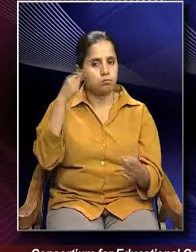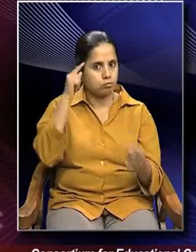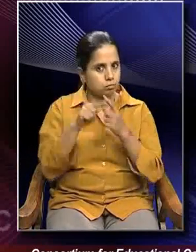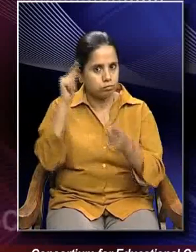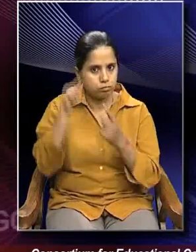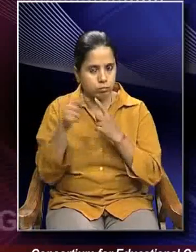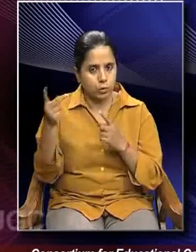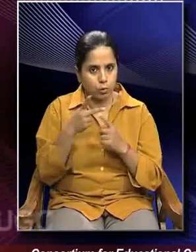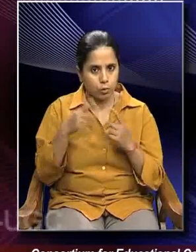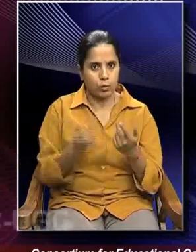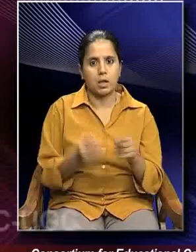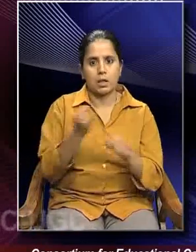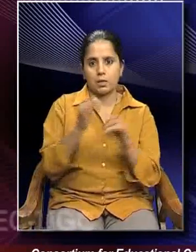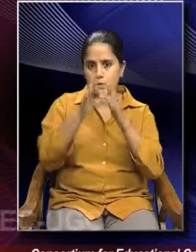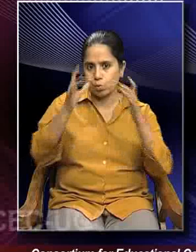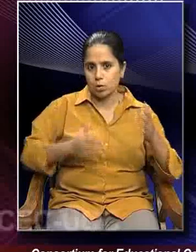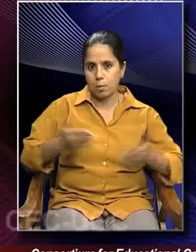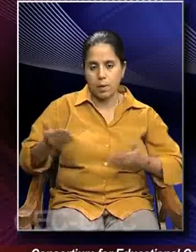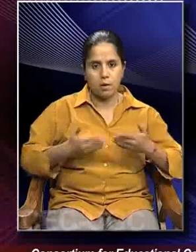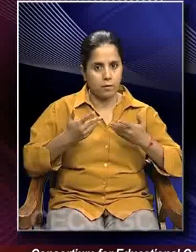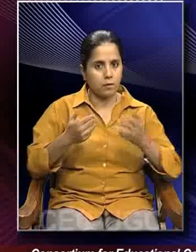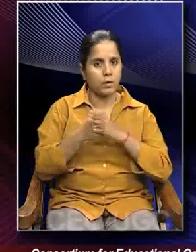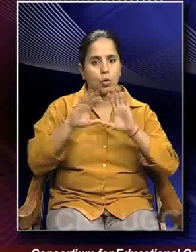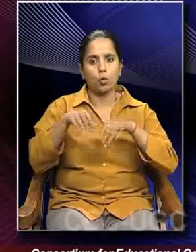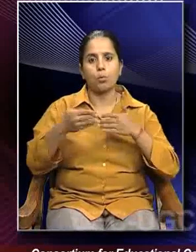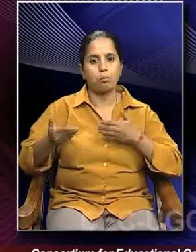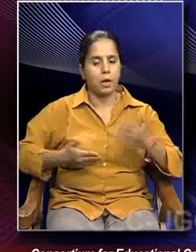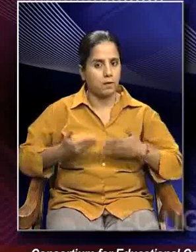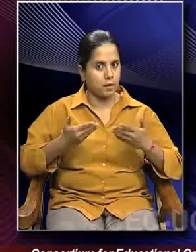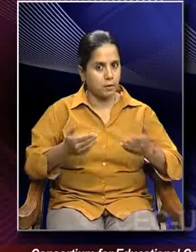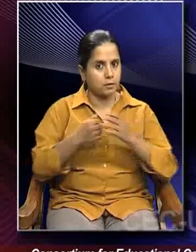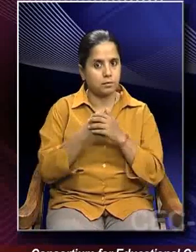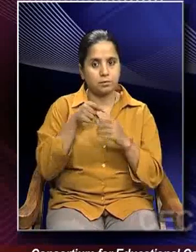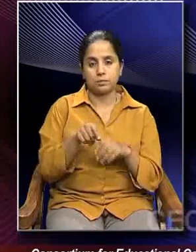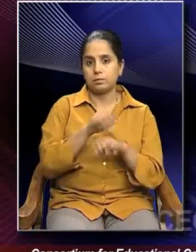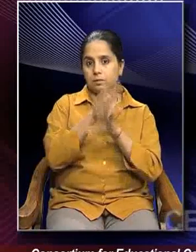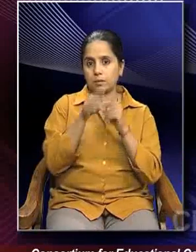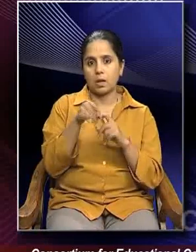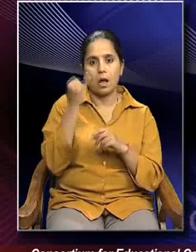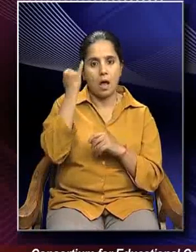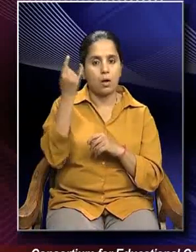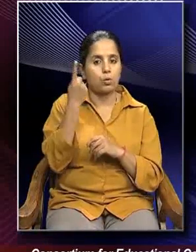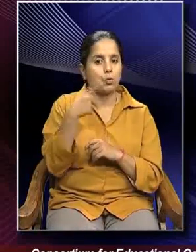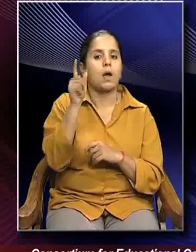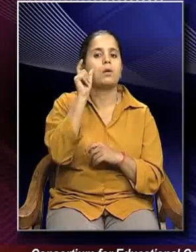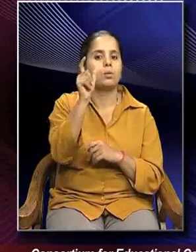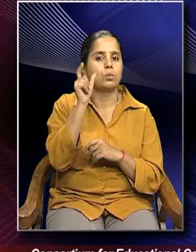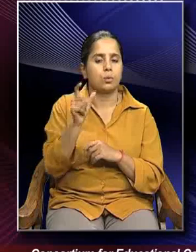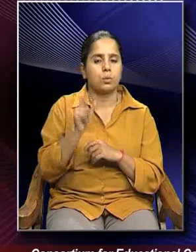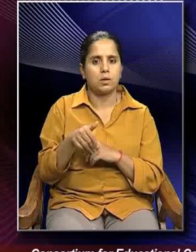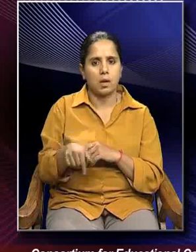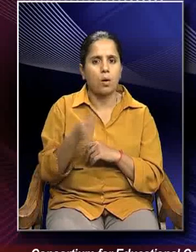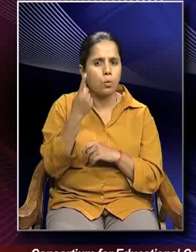consent, institutional behavior, group behavior. These are ideal types. Now,